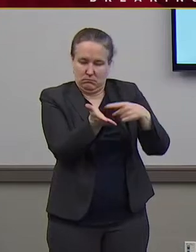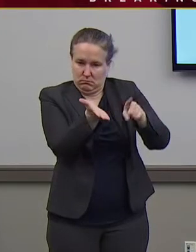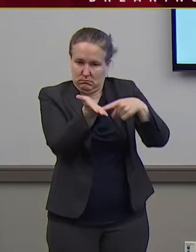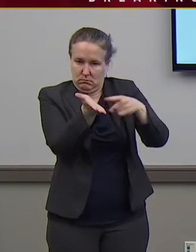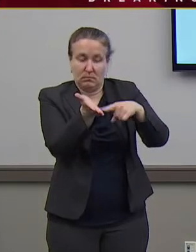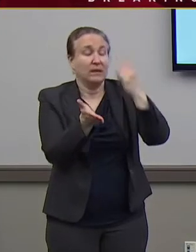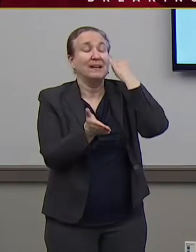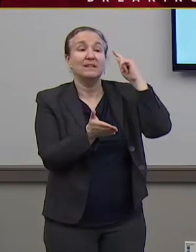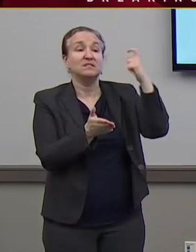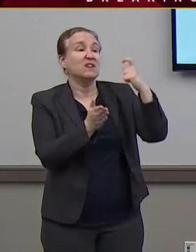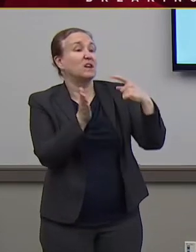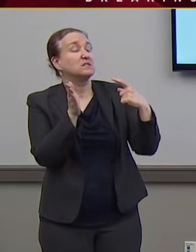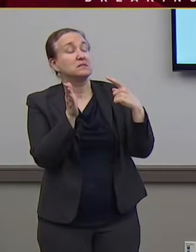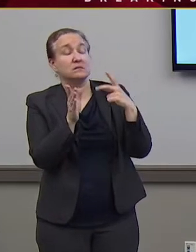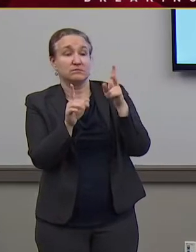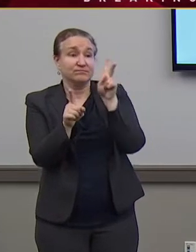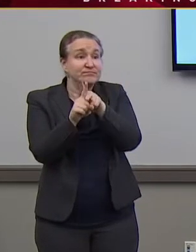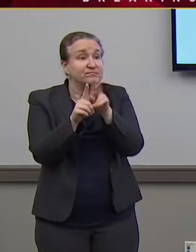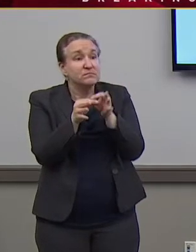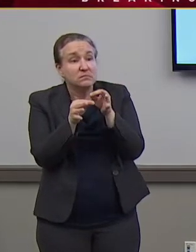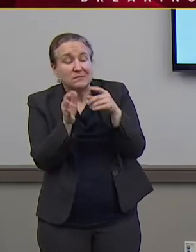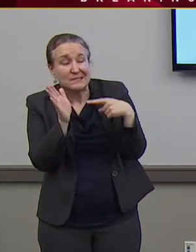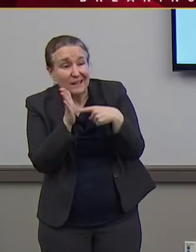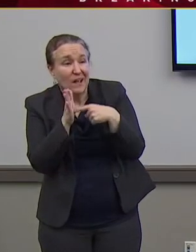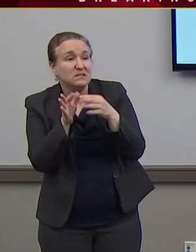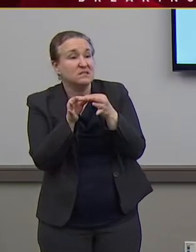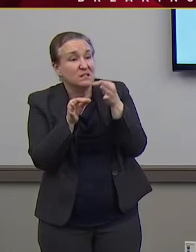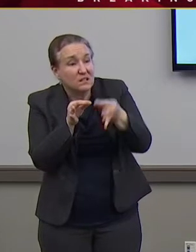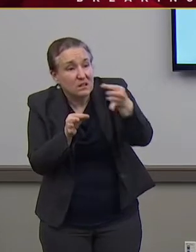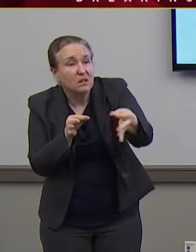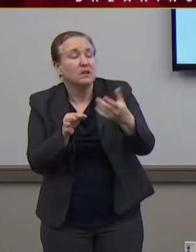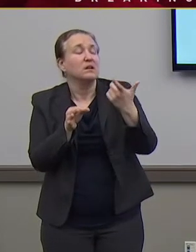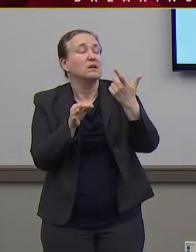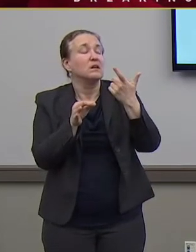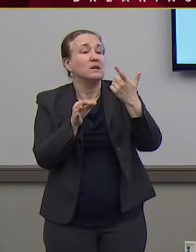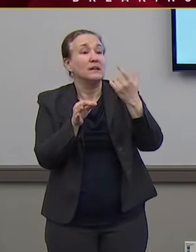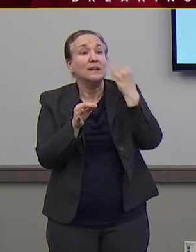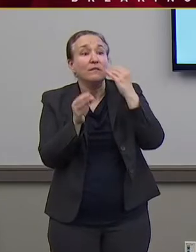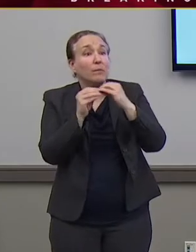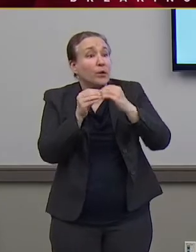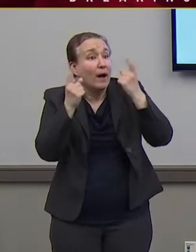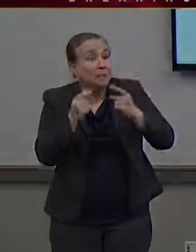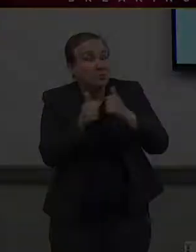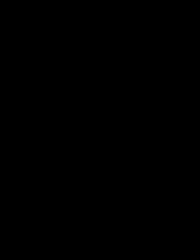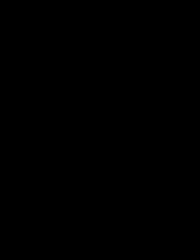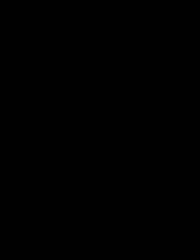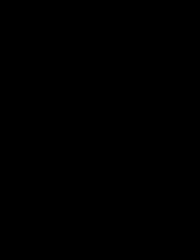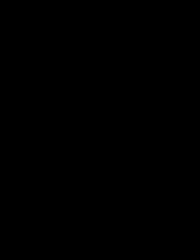filing deadlines are further extended or other relief measures are enacted, I will let you know.